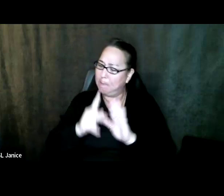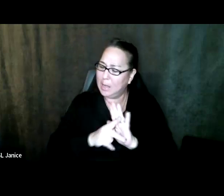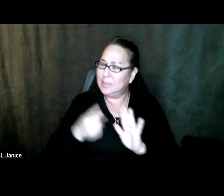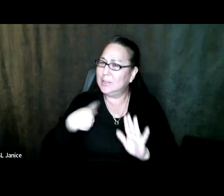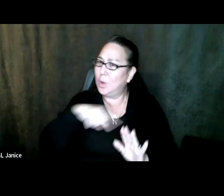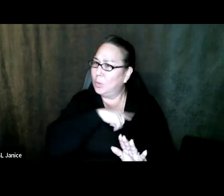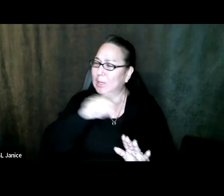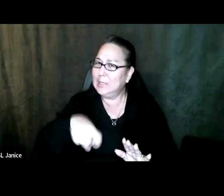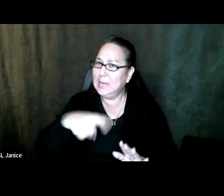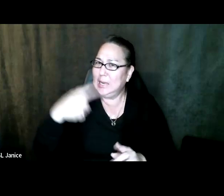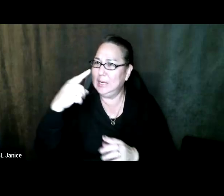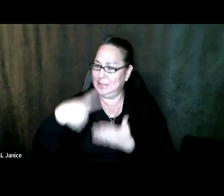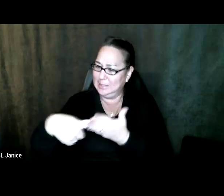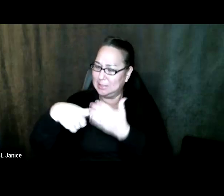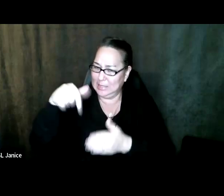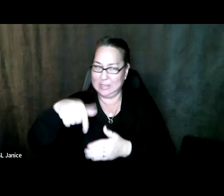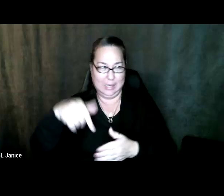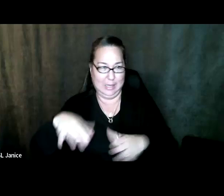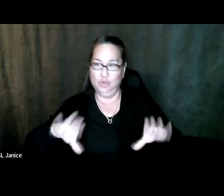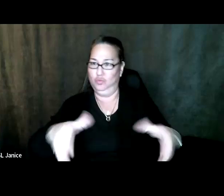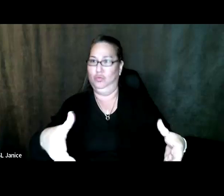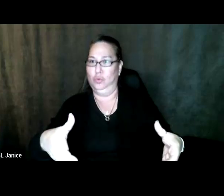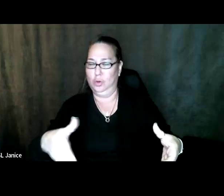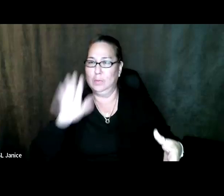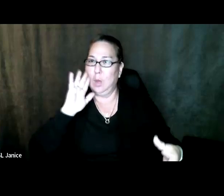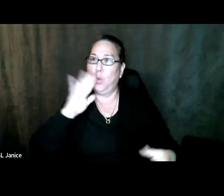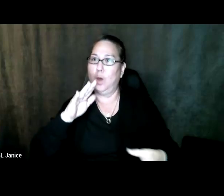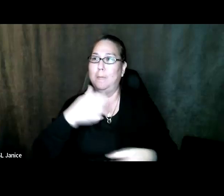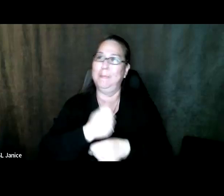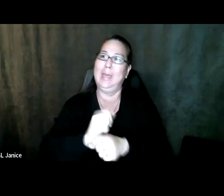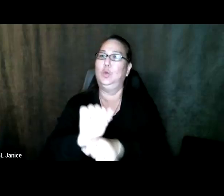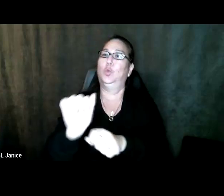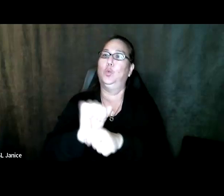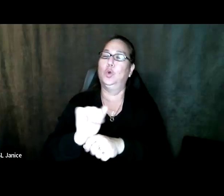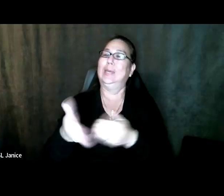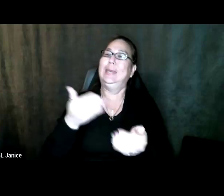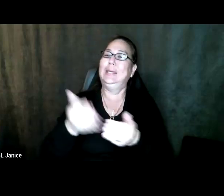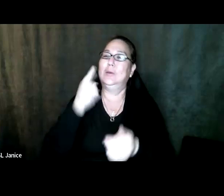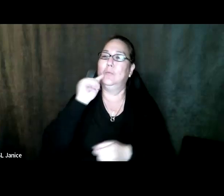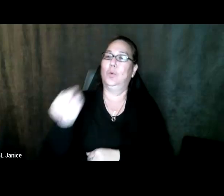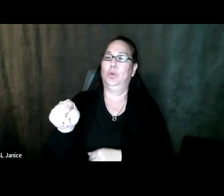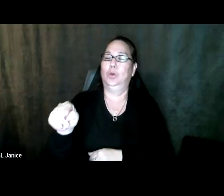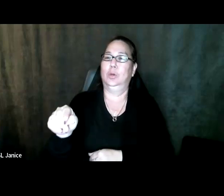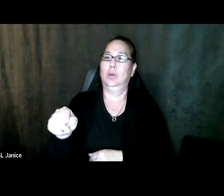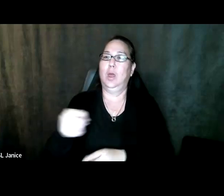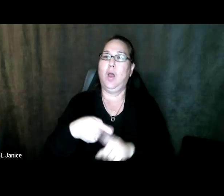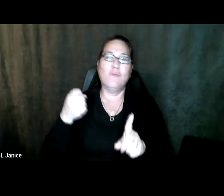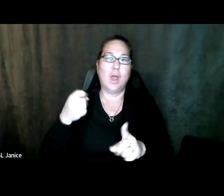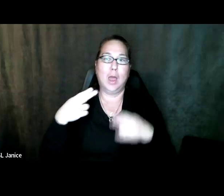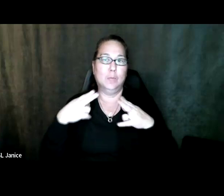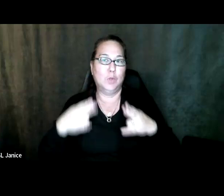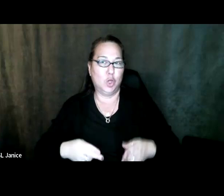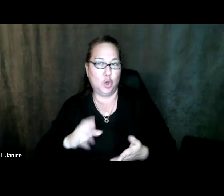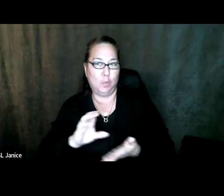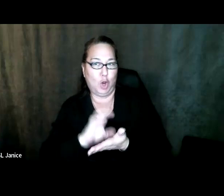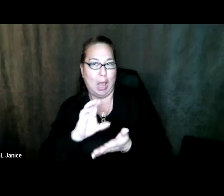this body that would also make the work for you easier, either from a human capital management or just